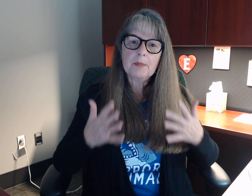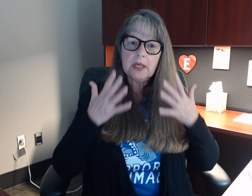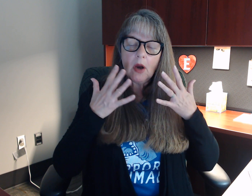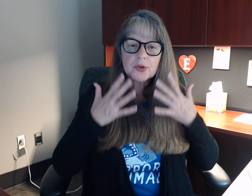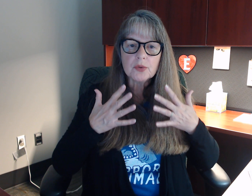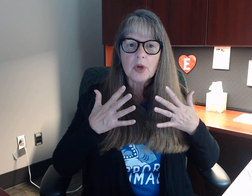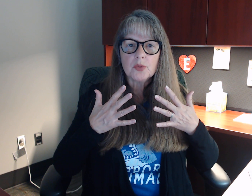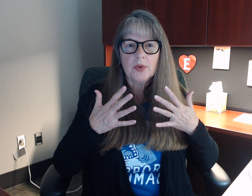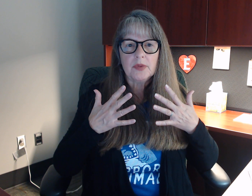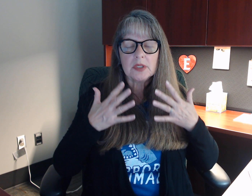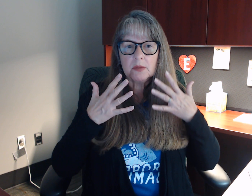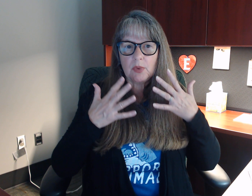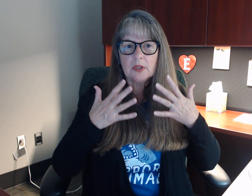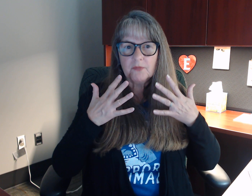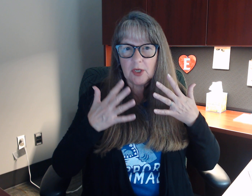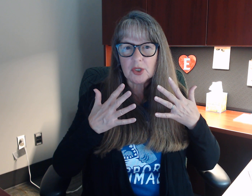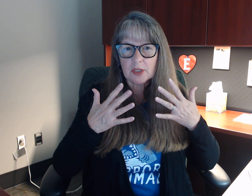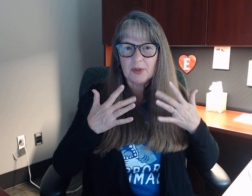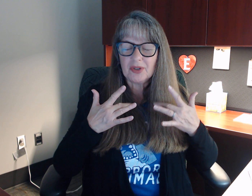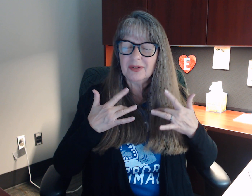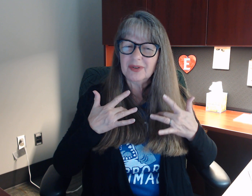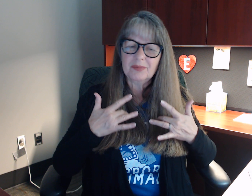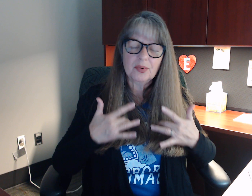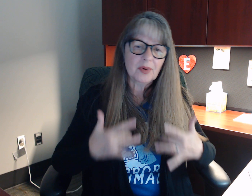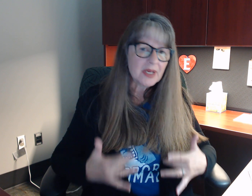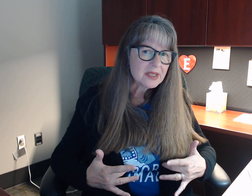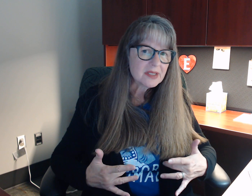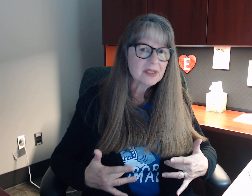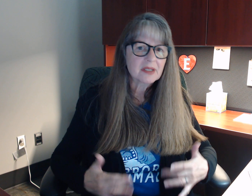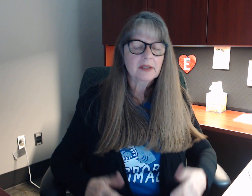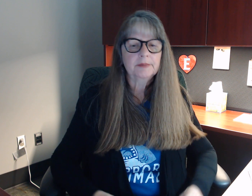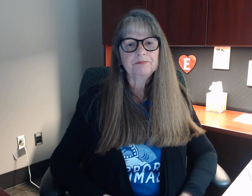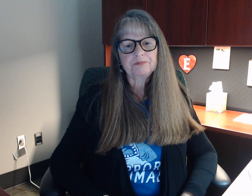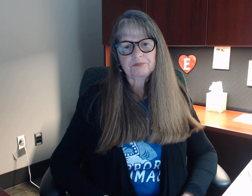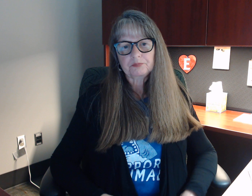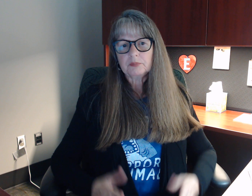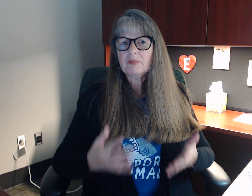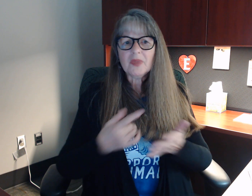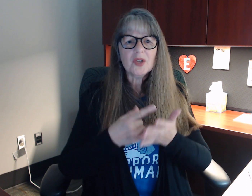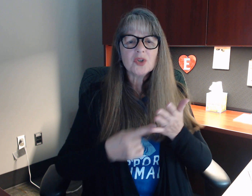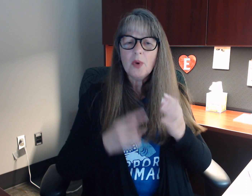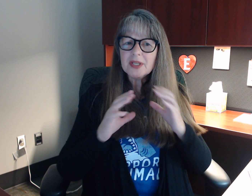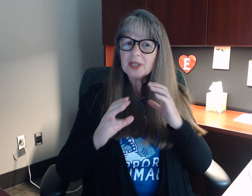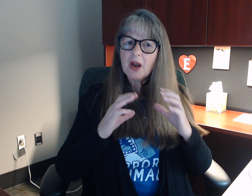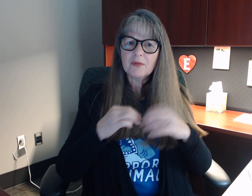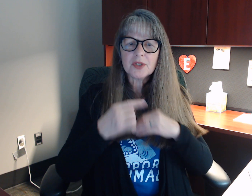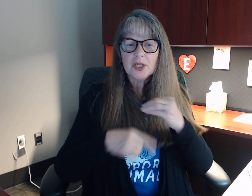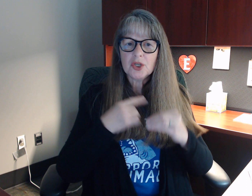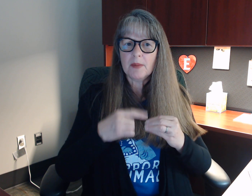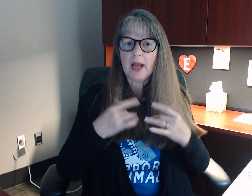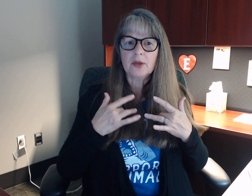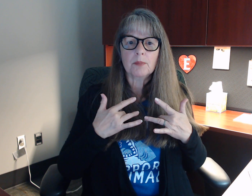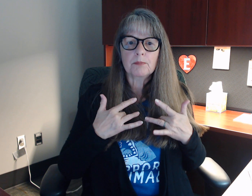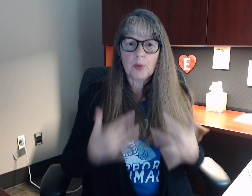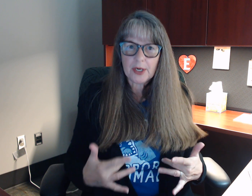it also goes with the facial expression. Depressed. So what is the conversation about